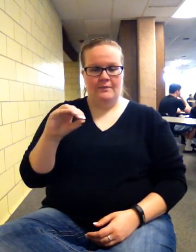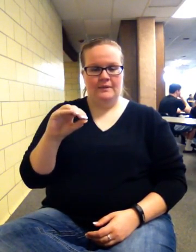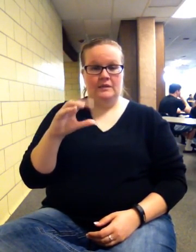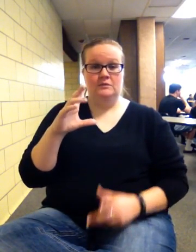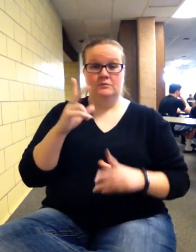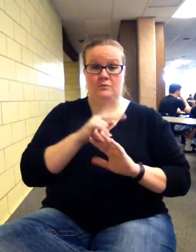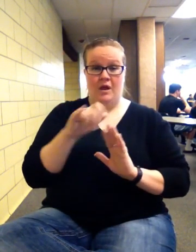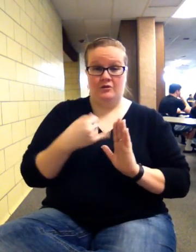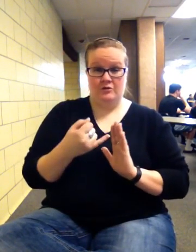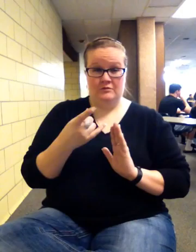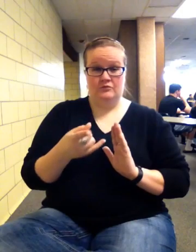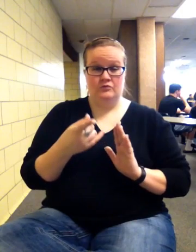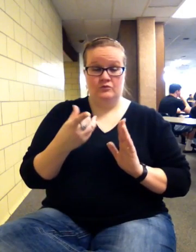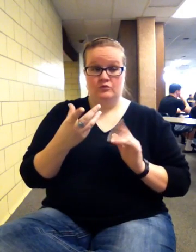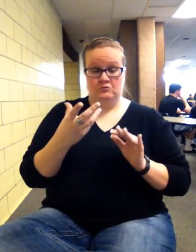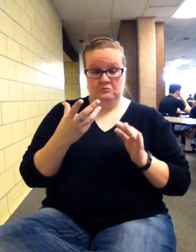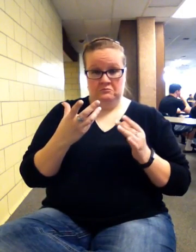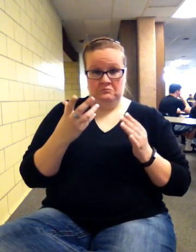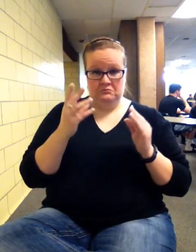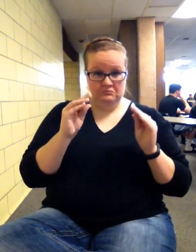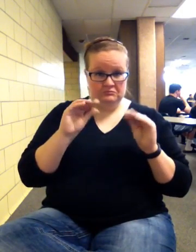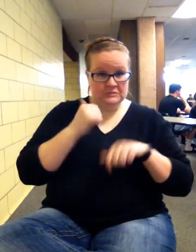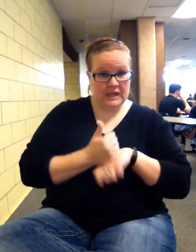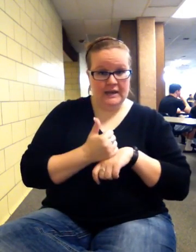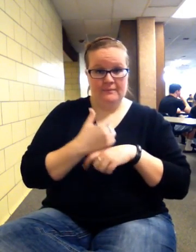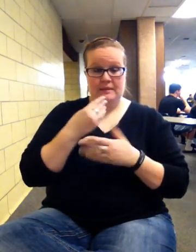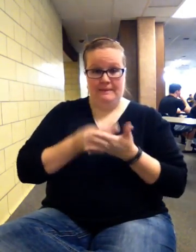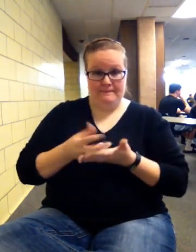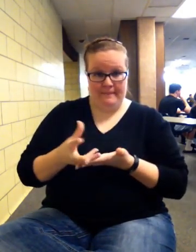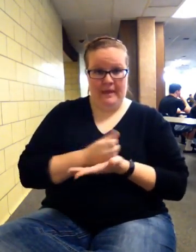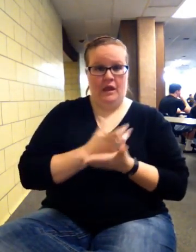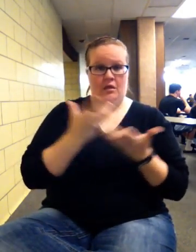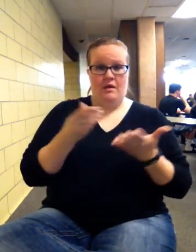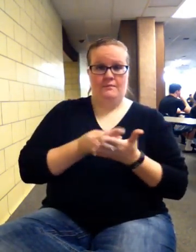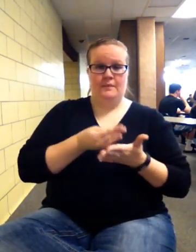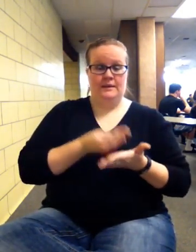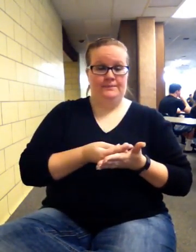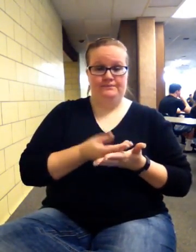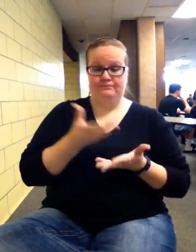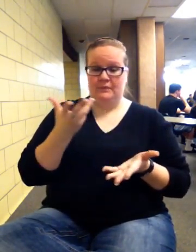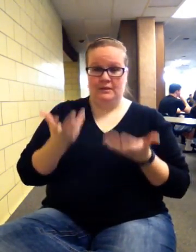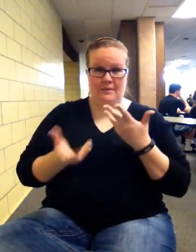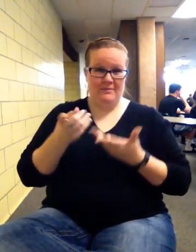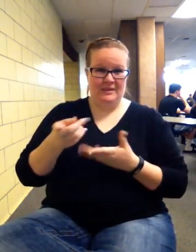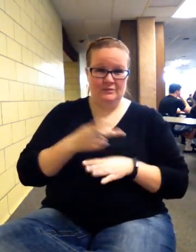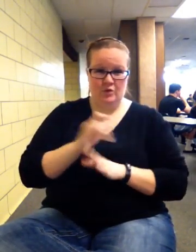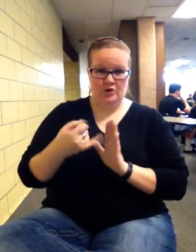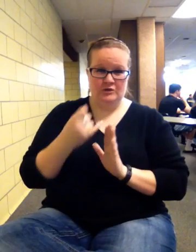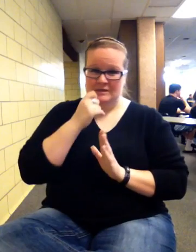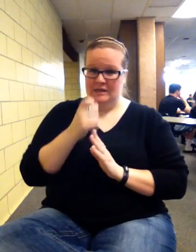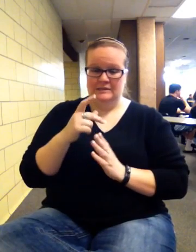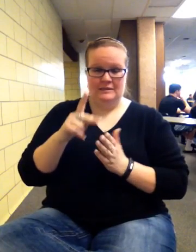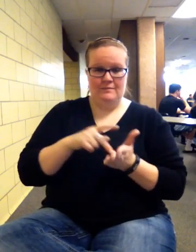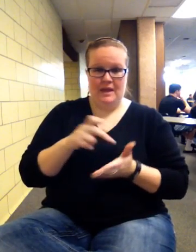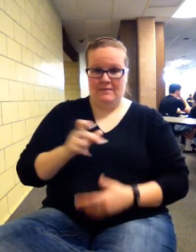make your company a lot of money, what could happen is maybe this project doesn't pay back soon enough. Maybe your corporate hurdle rate is four years.